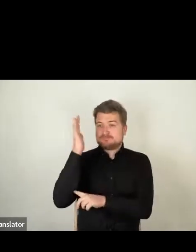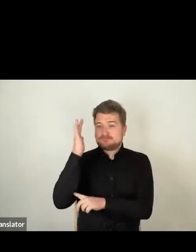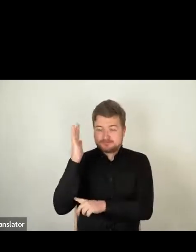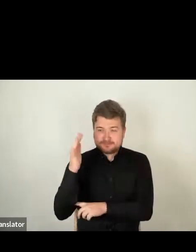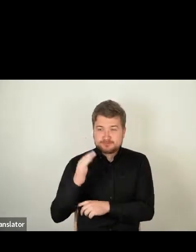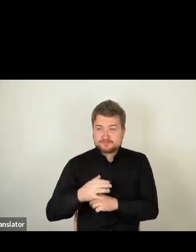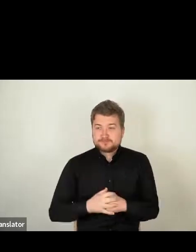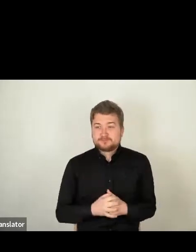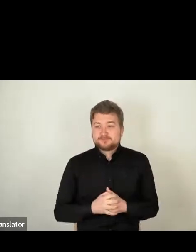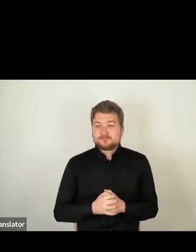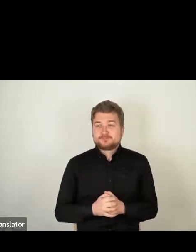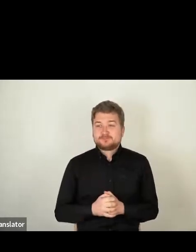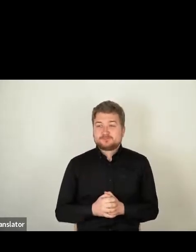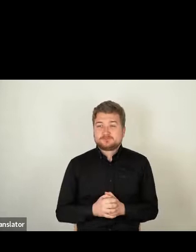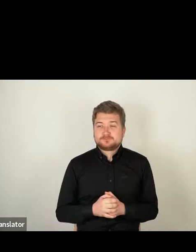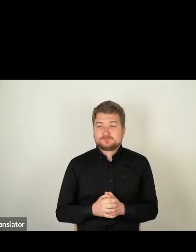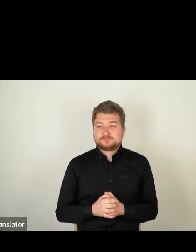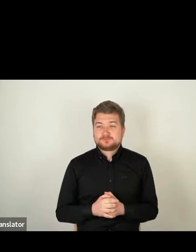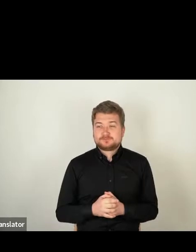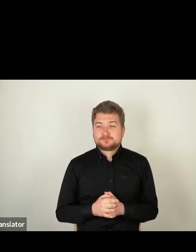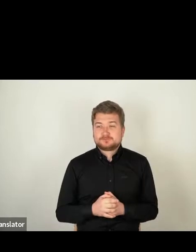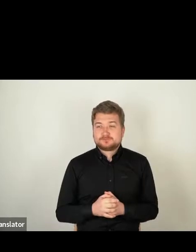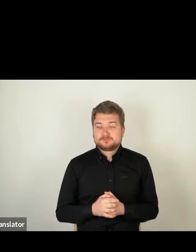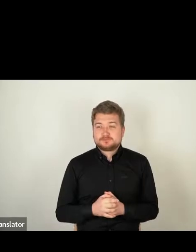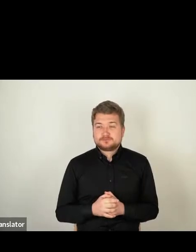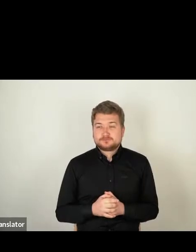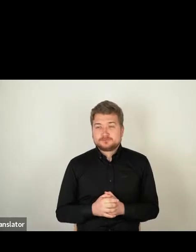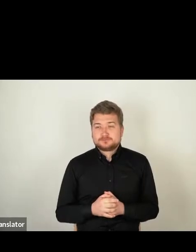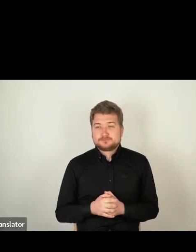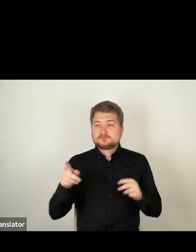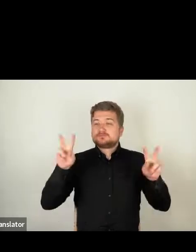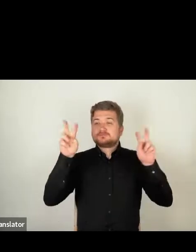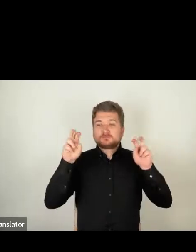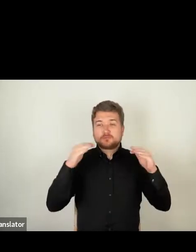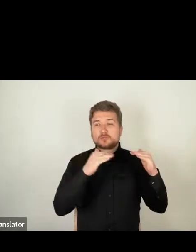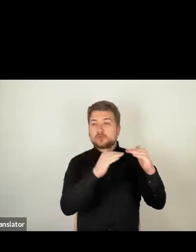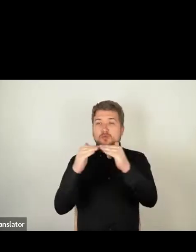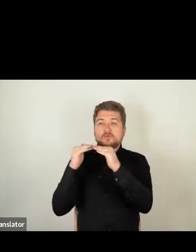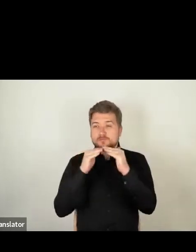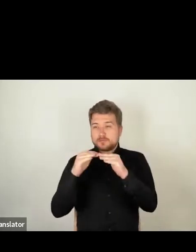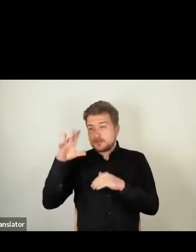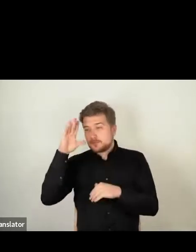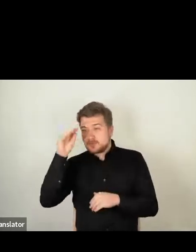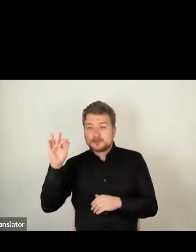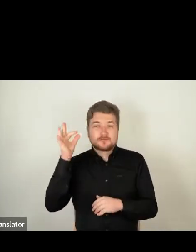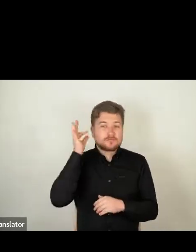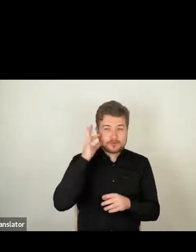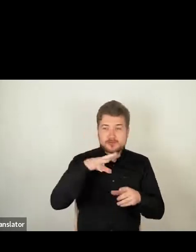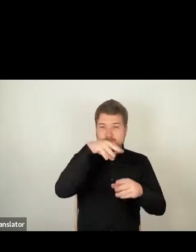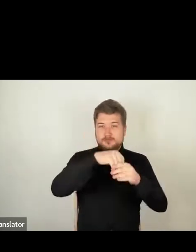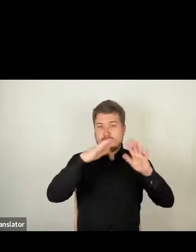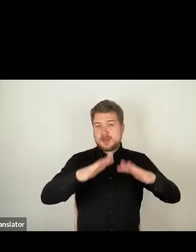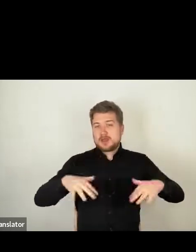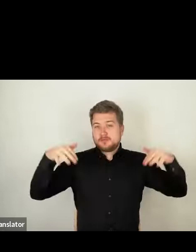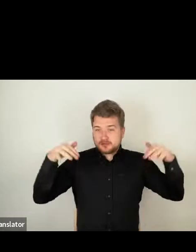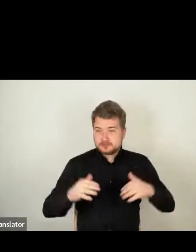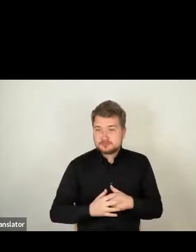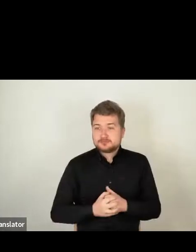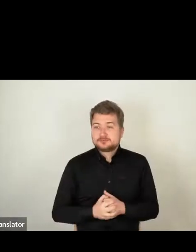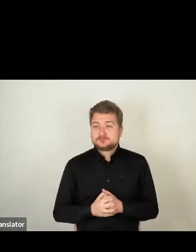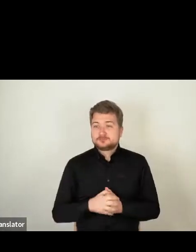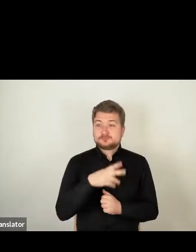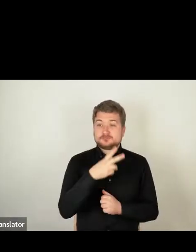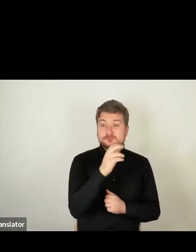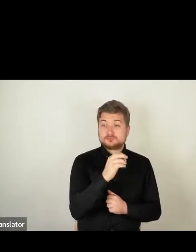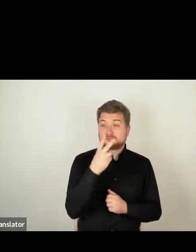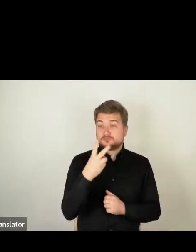guide titled Realizing Gender Equality in Parliament. In 2020 and 2021, ODIHR